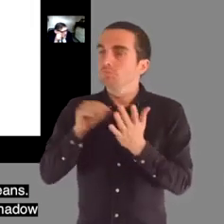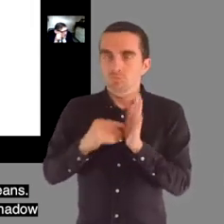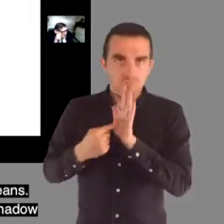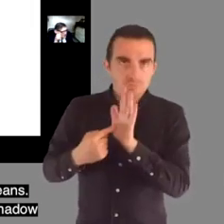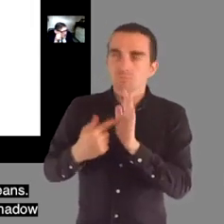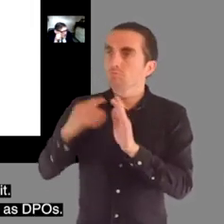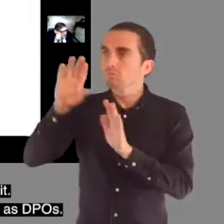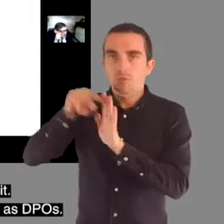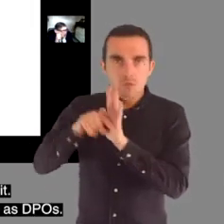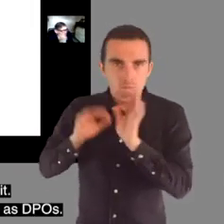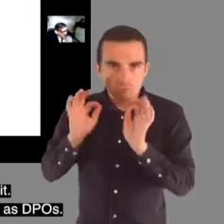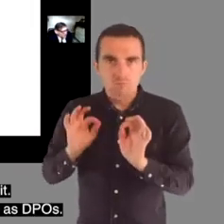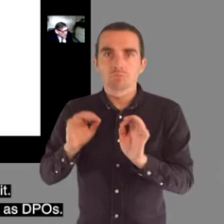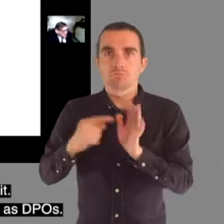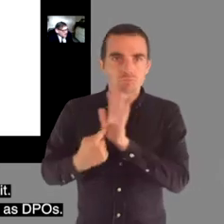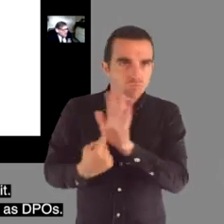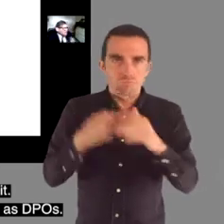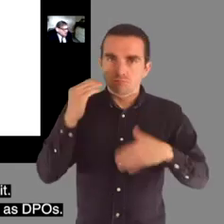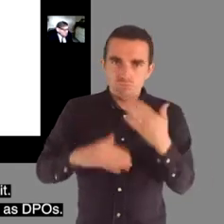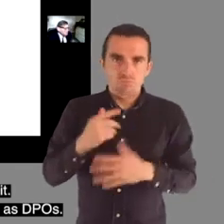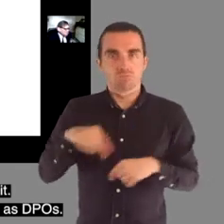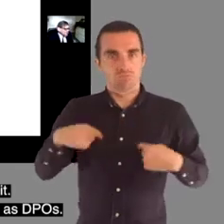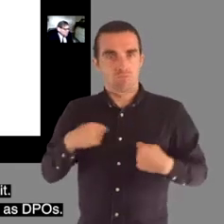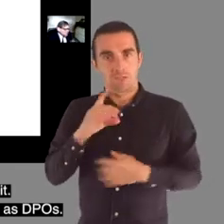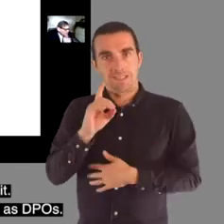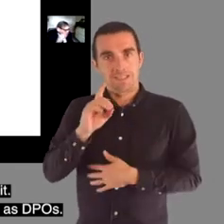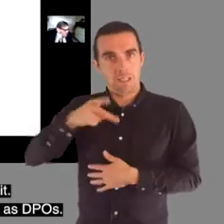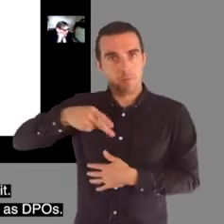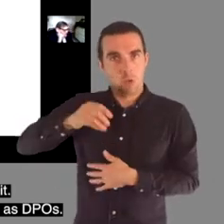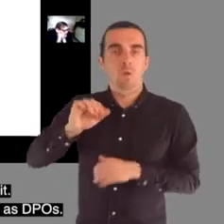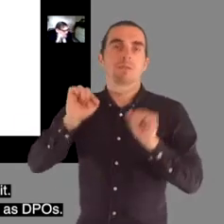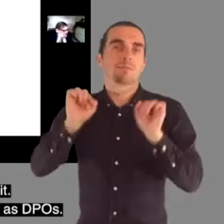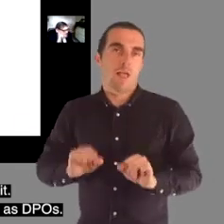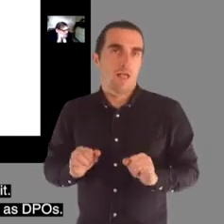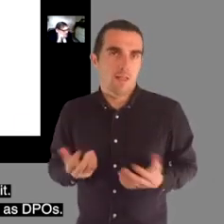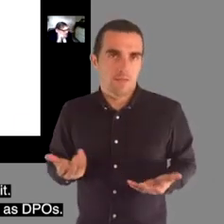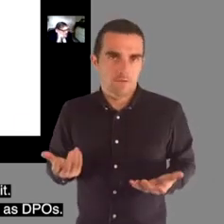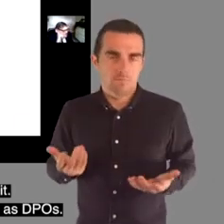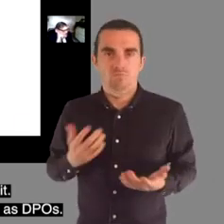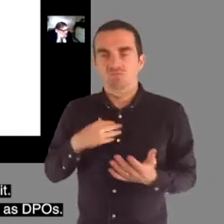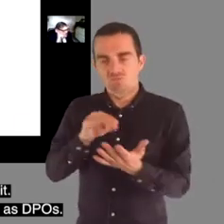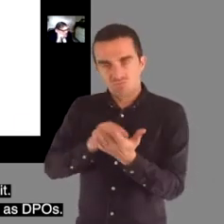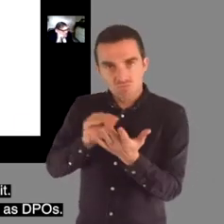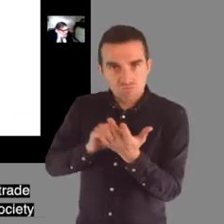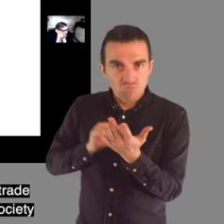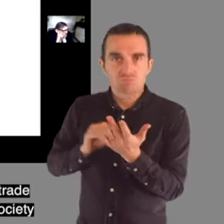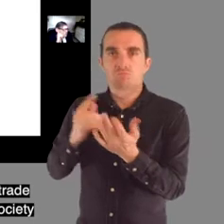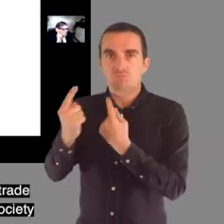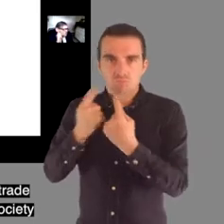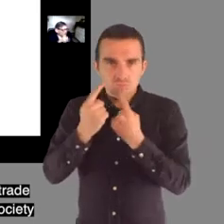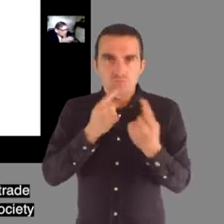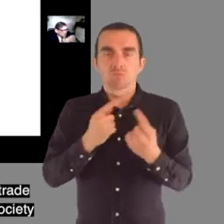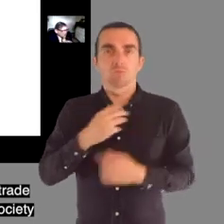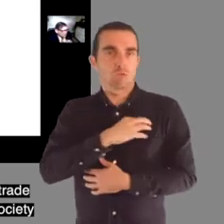charters or shadow legislation and publicizing it. This is something we do ourselves as DPOs. Writing